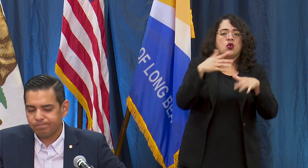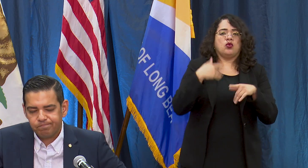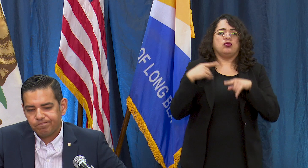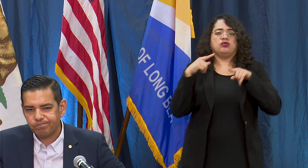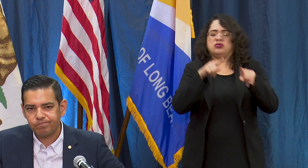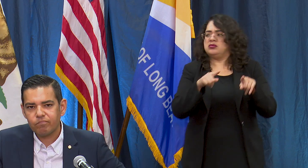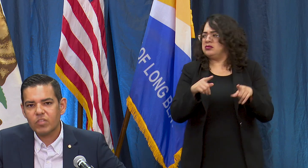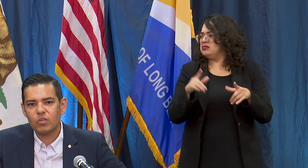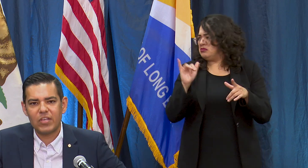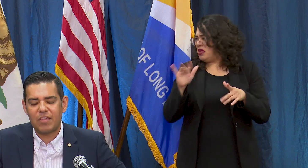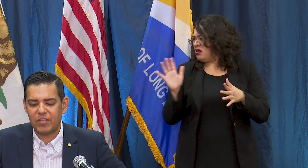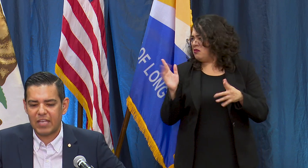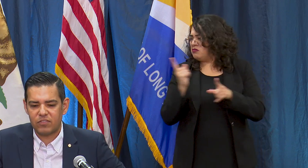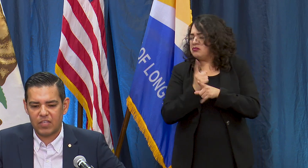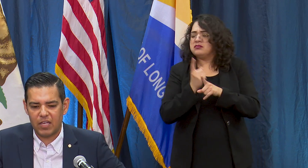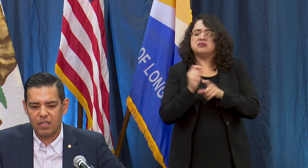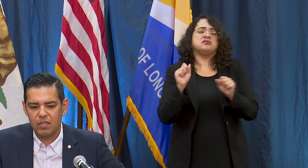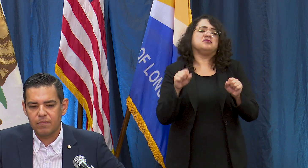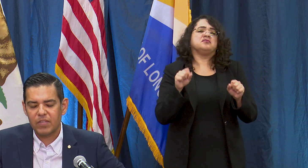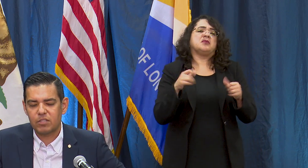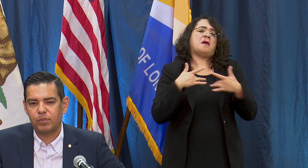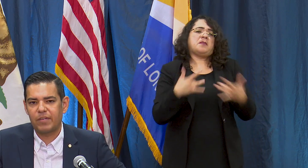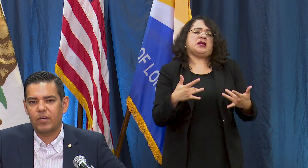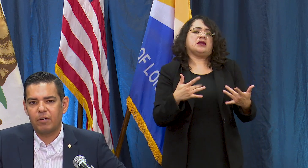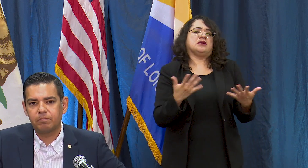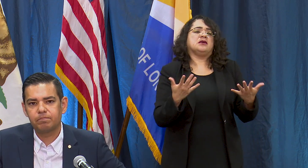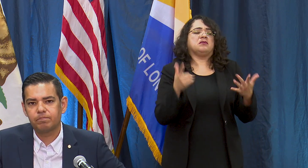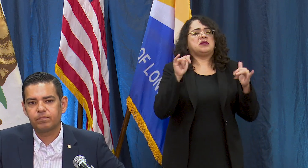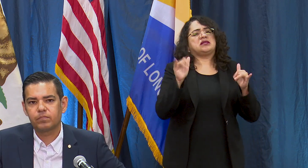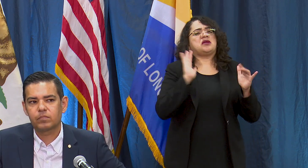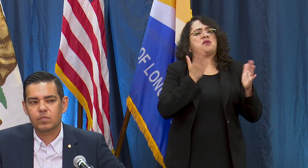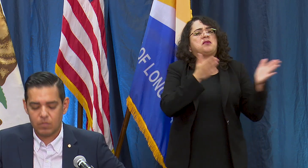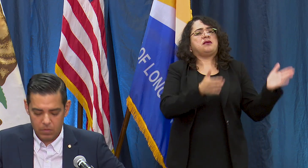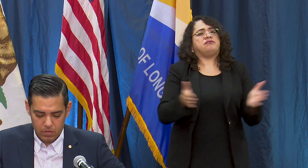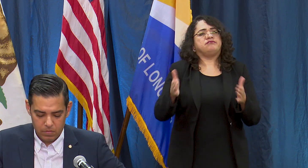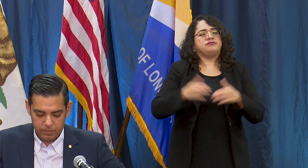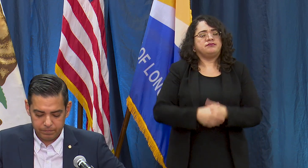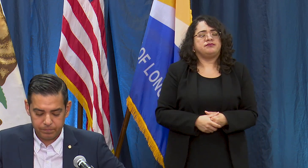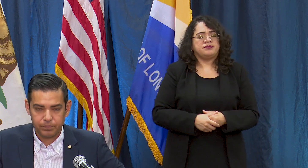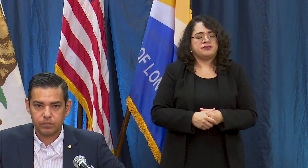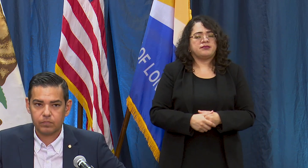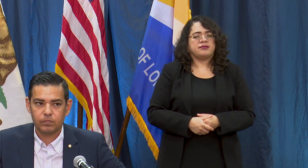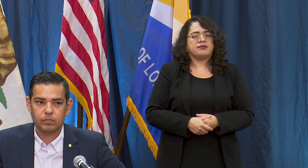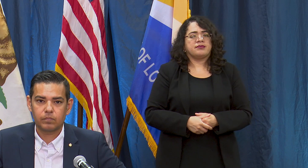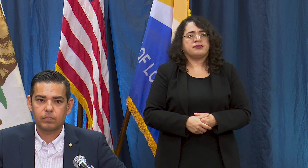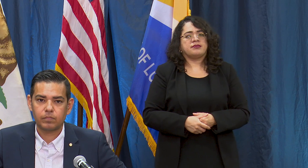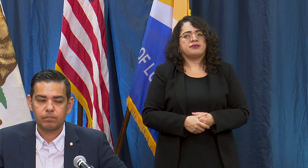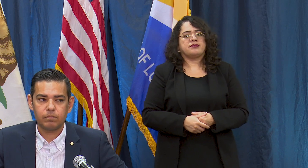Yeah. So I think that's a plan for now.